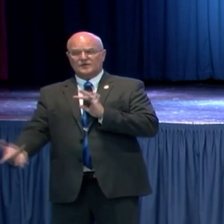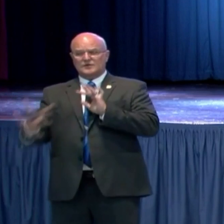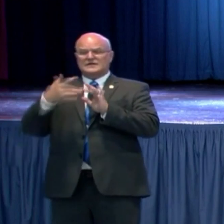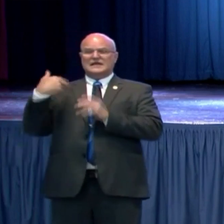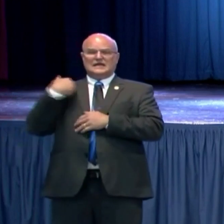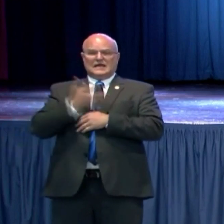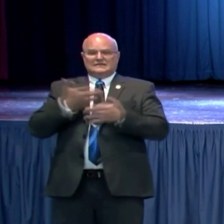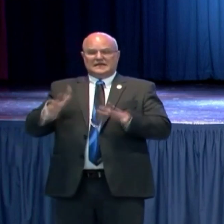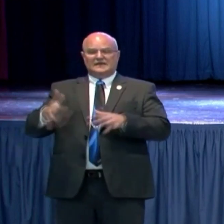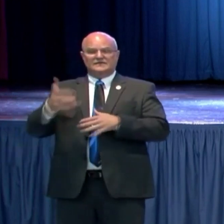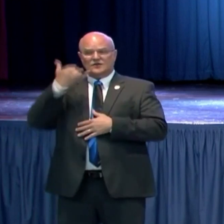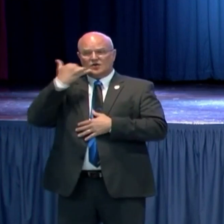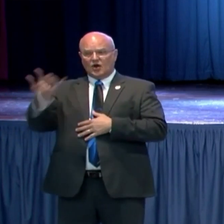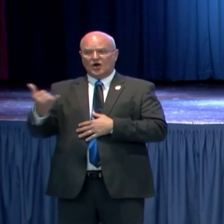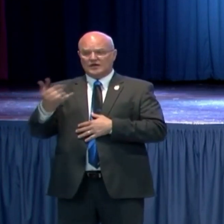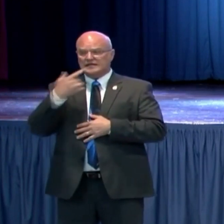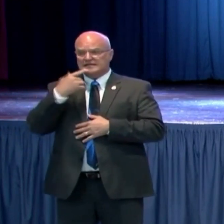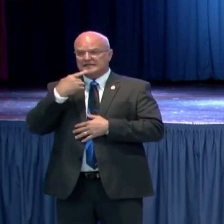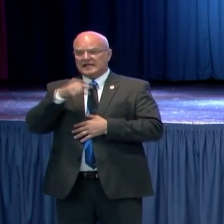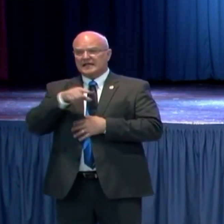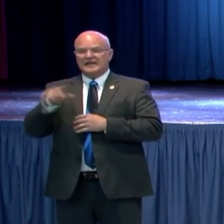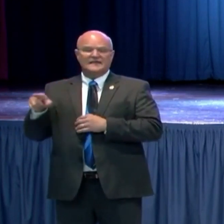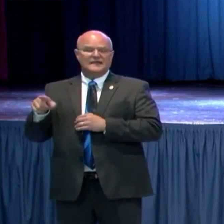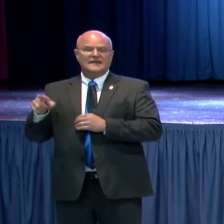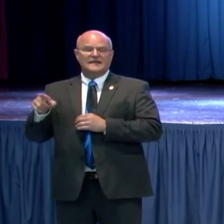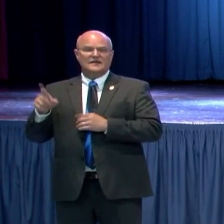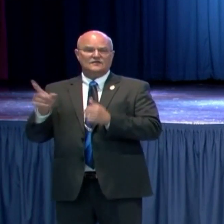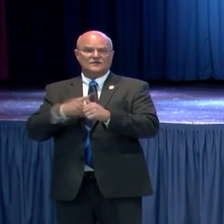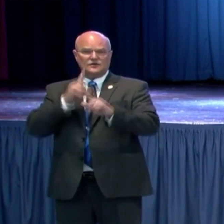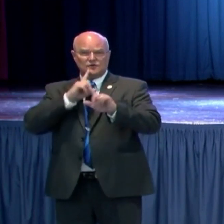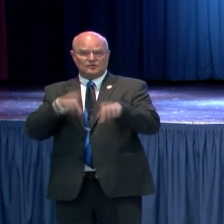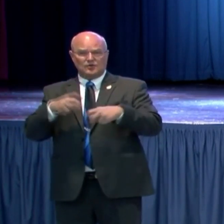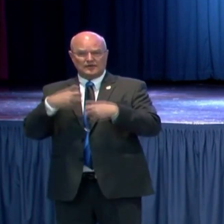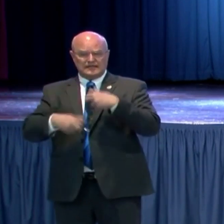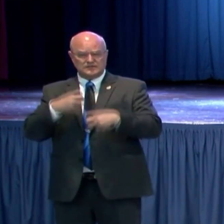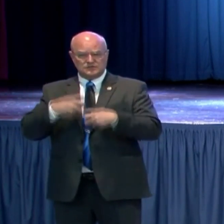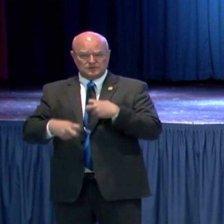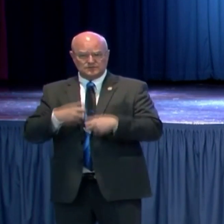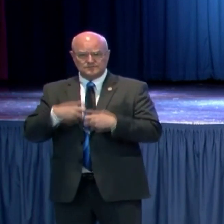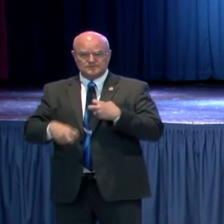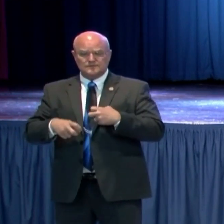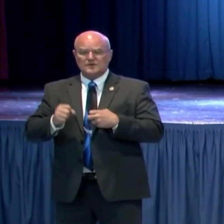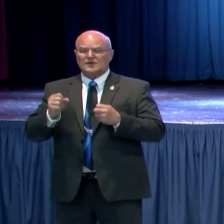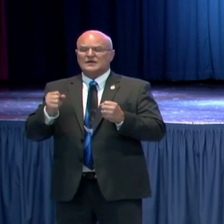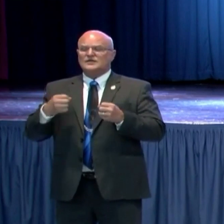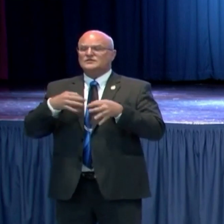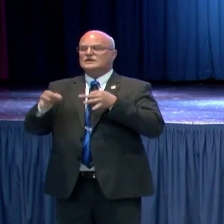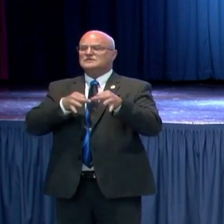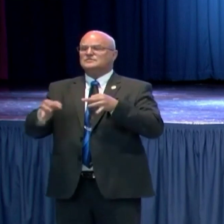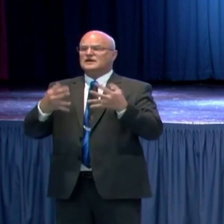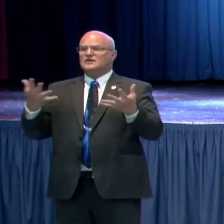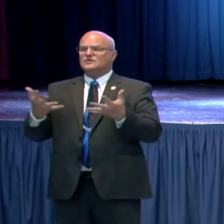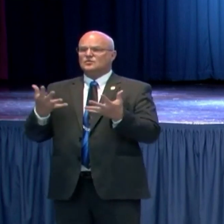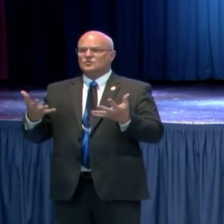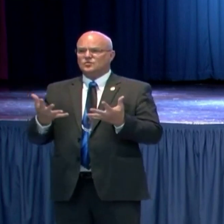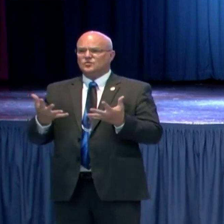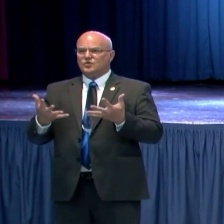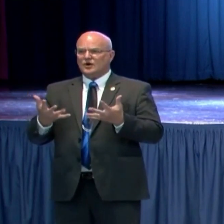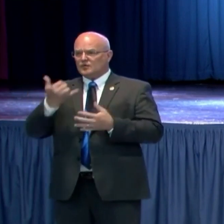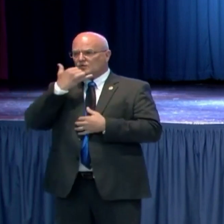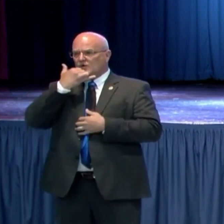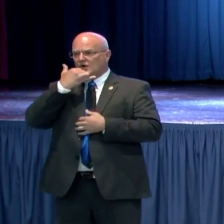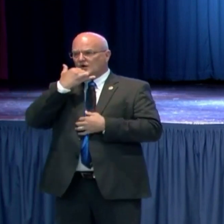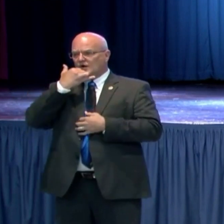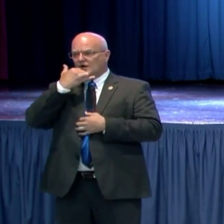after calling at least 2 state agencies first to report the issue. So can you explain what law you believe the applicant